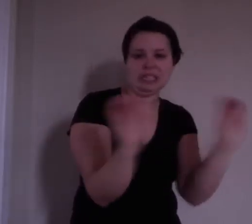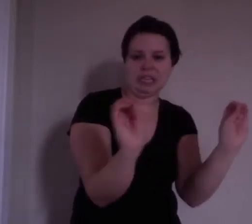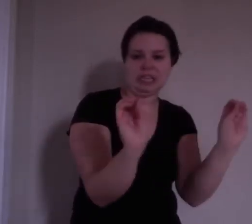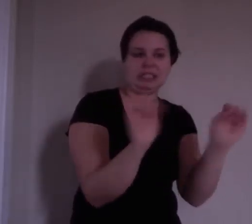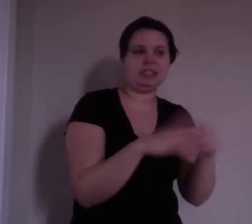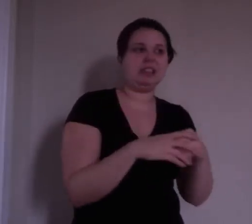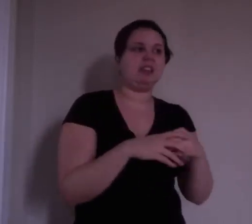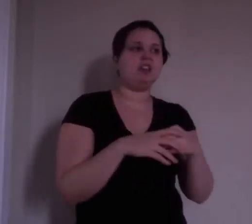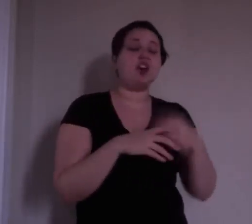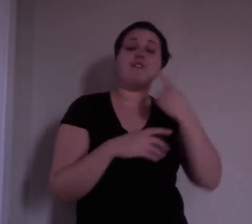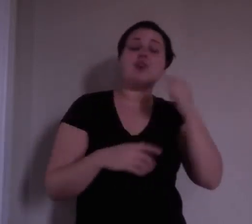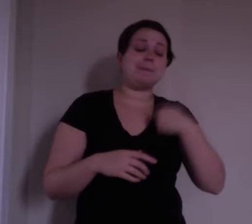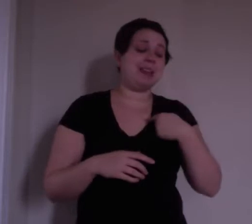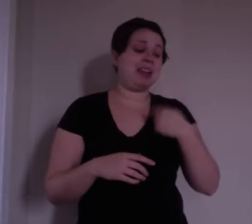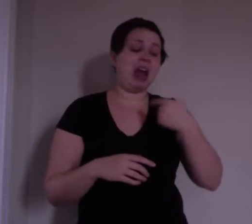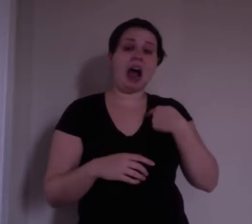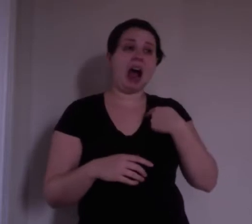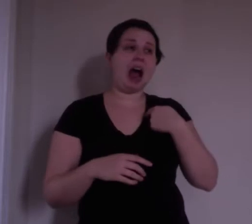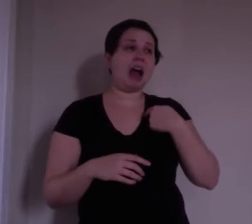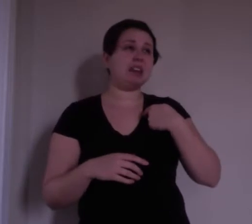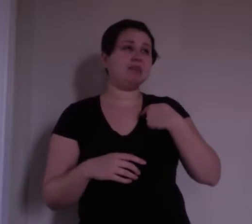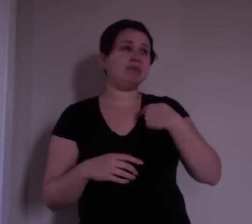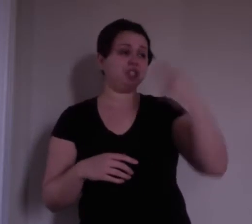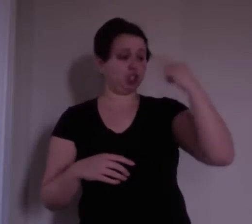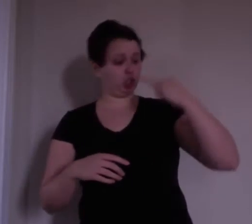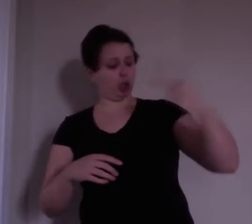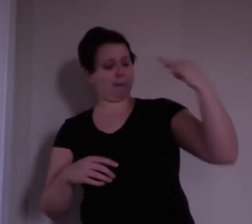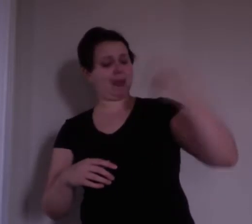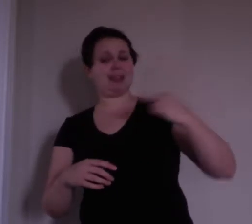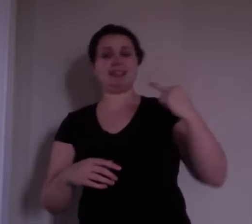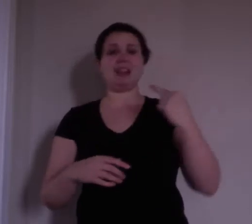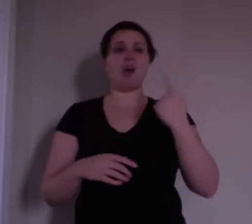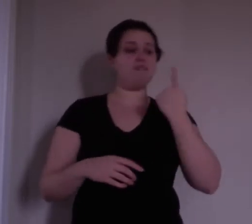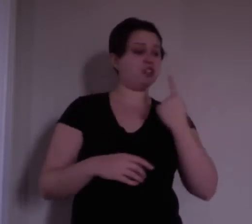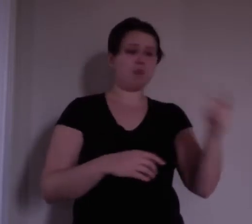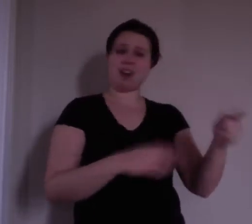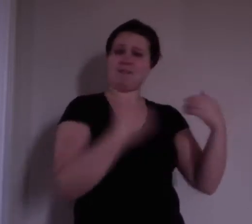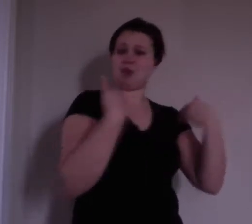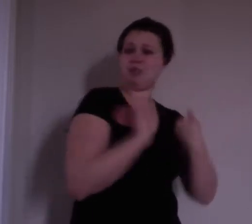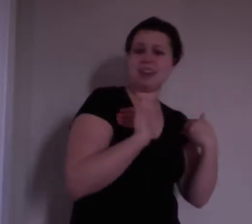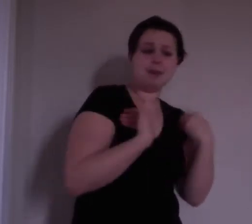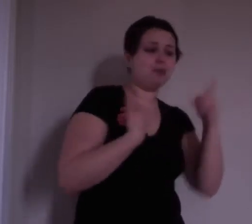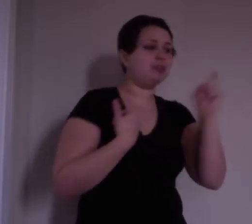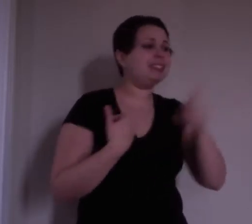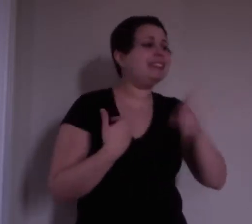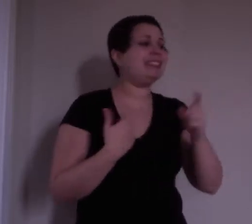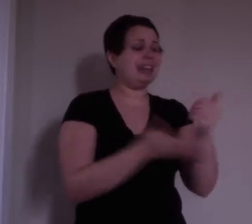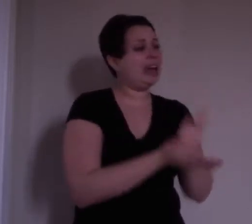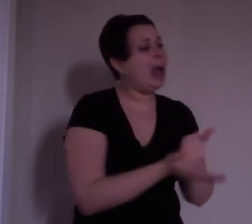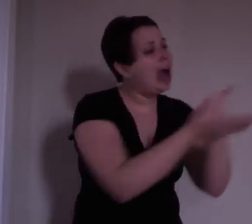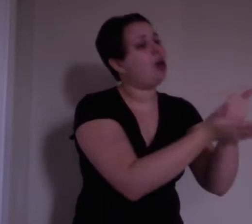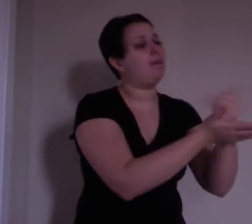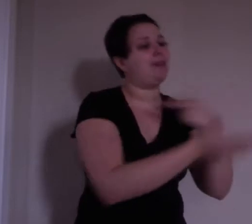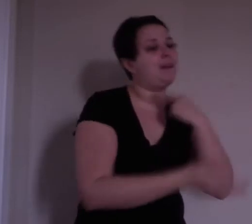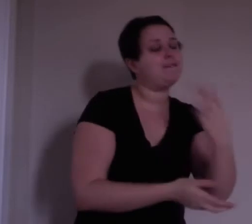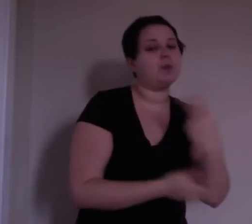one of them, needing rescue and a voice. All I know is I have no choice in the matter